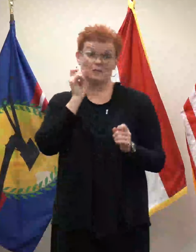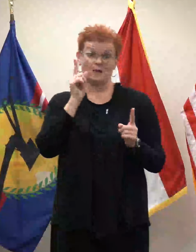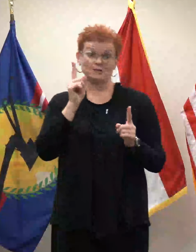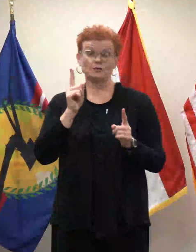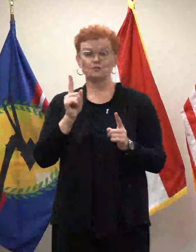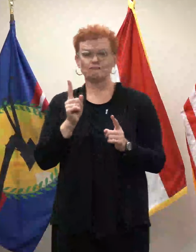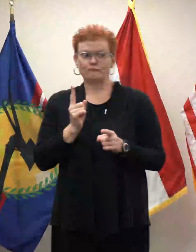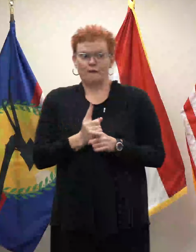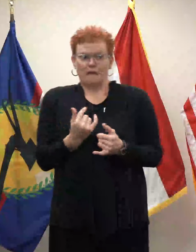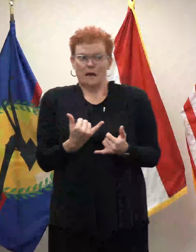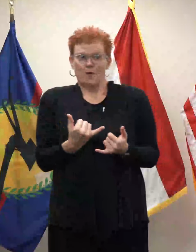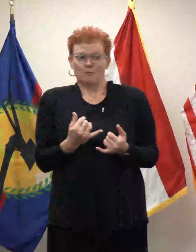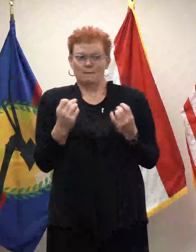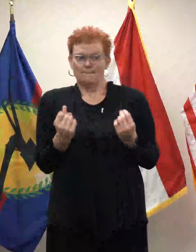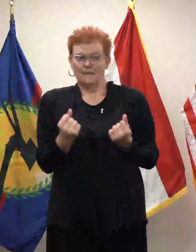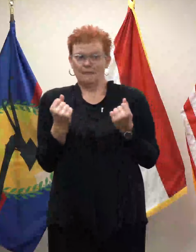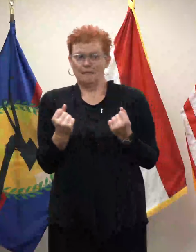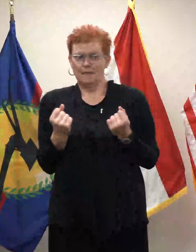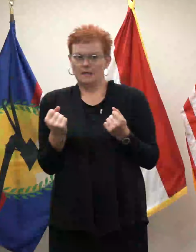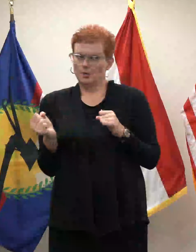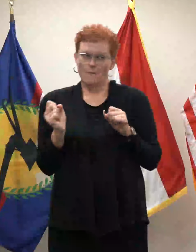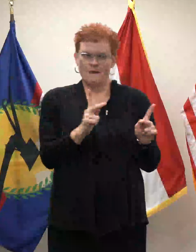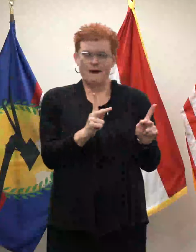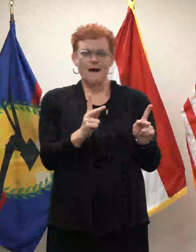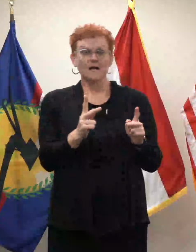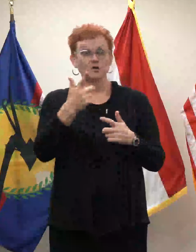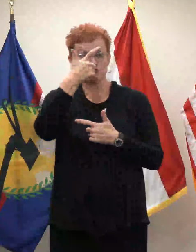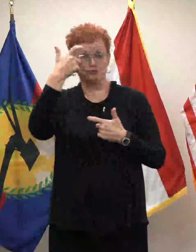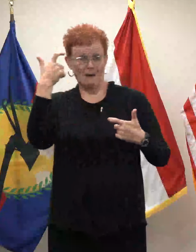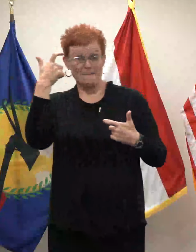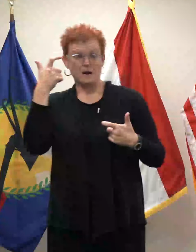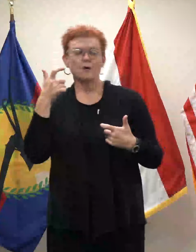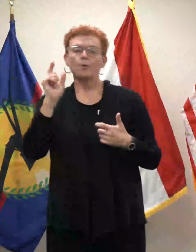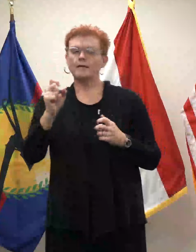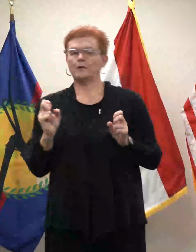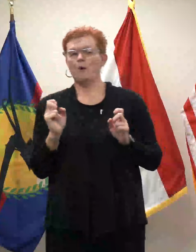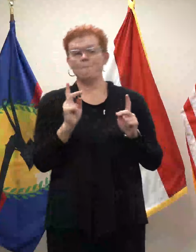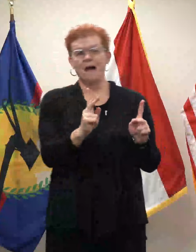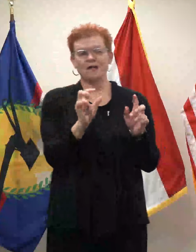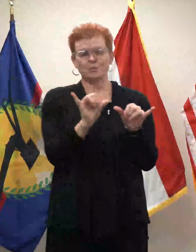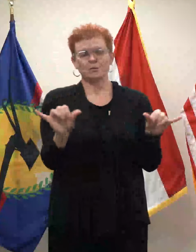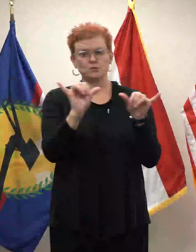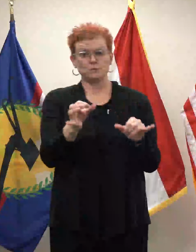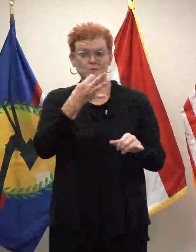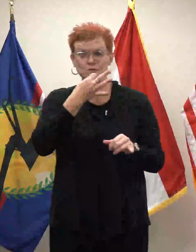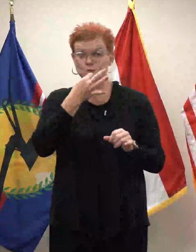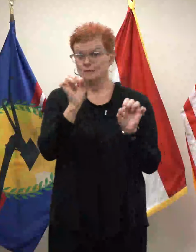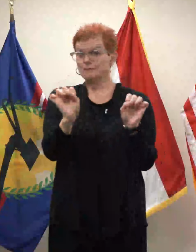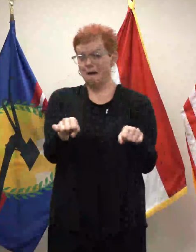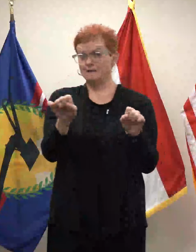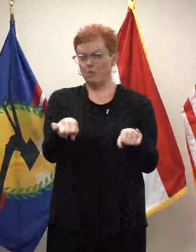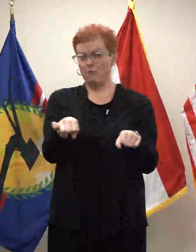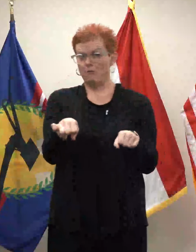away, immediately. If we've learned anything about trauma, it's that we need to get back into our routine as soon as